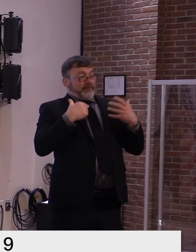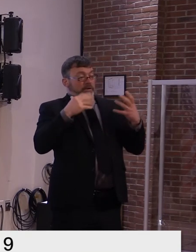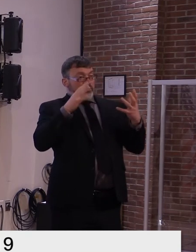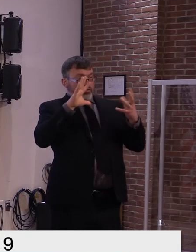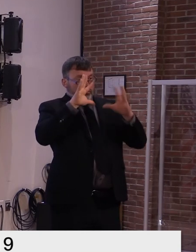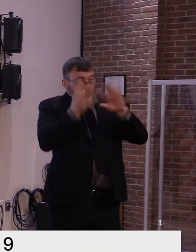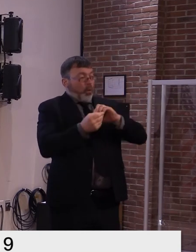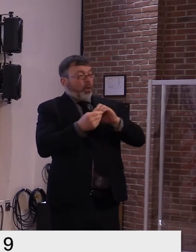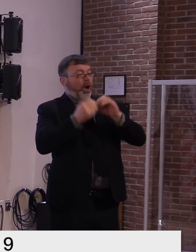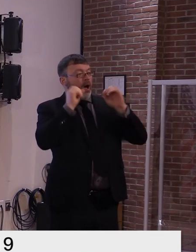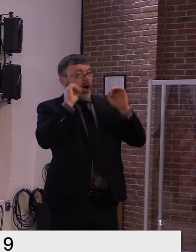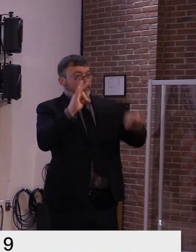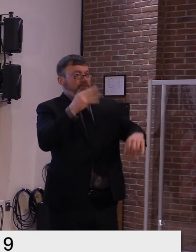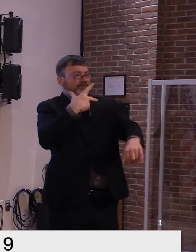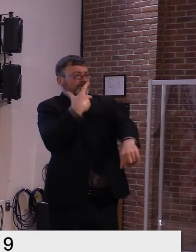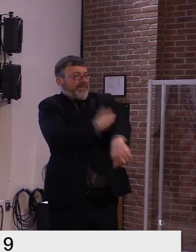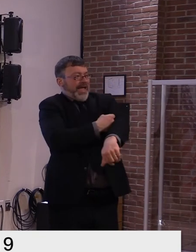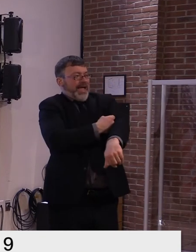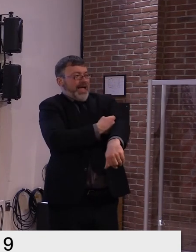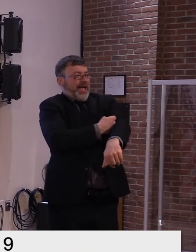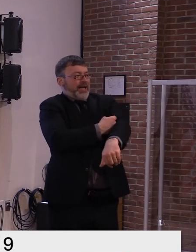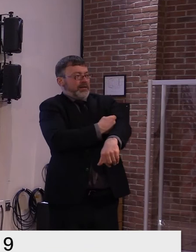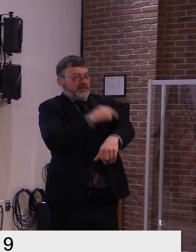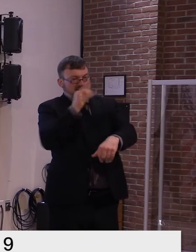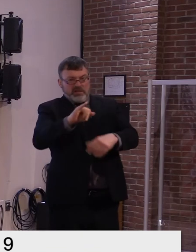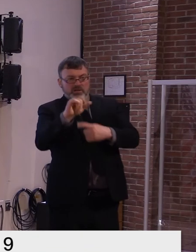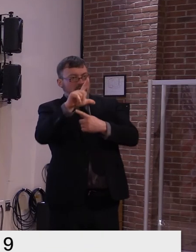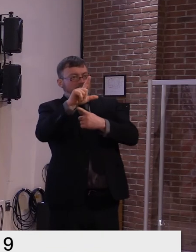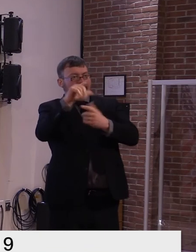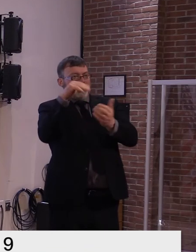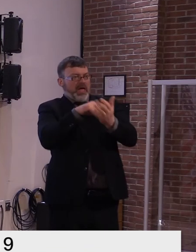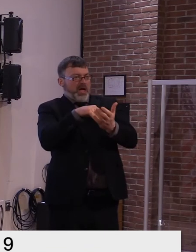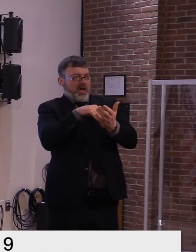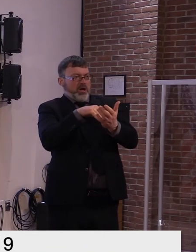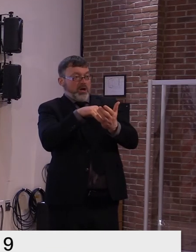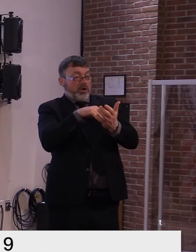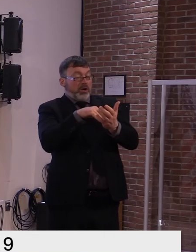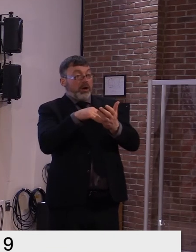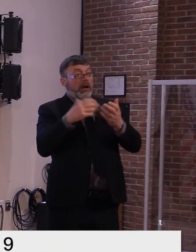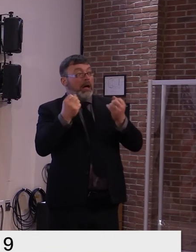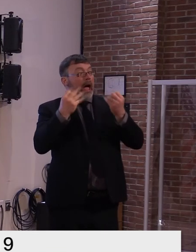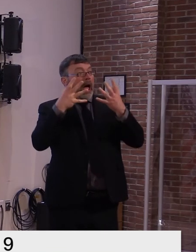as 21,000. I don't have precisely